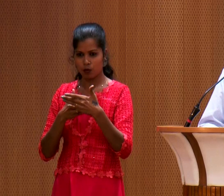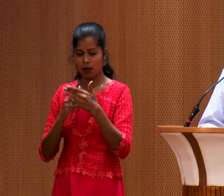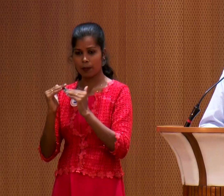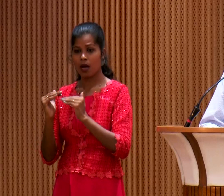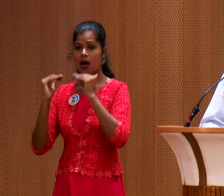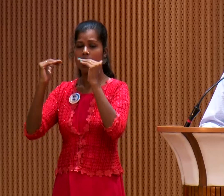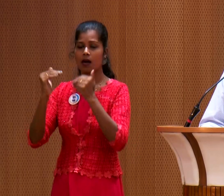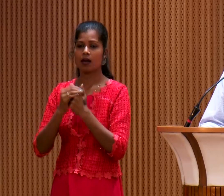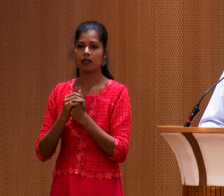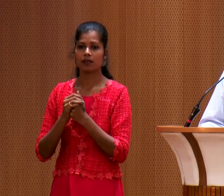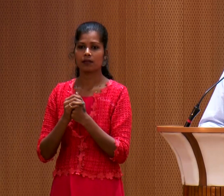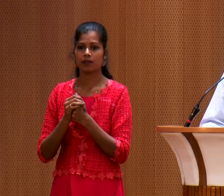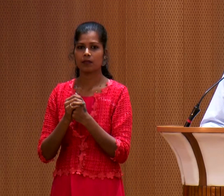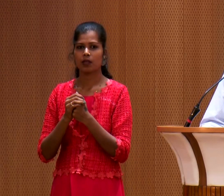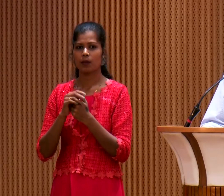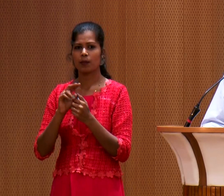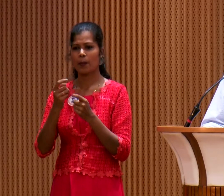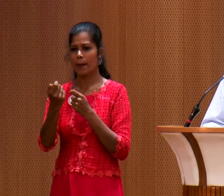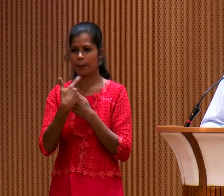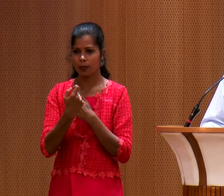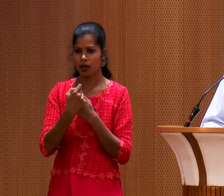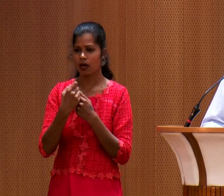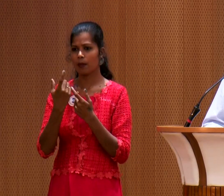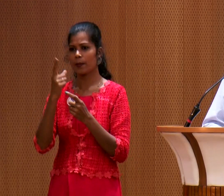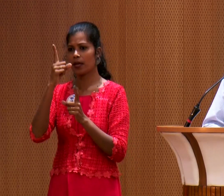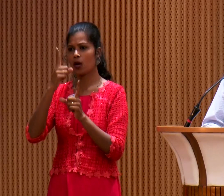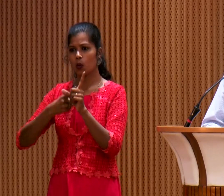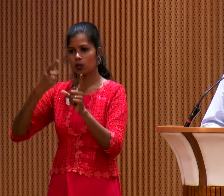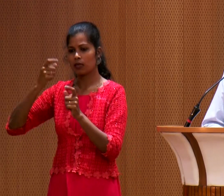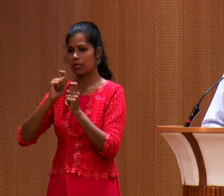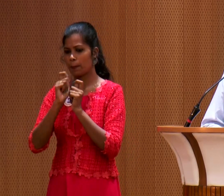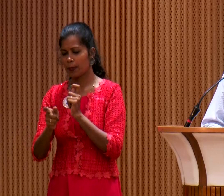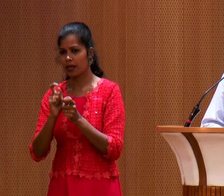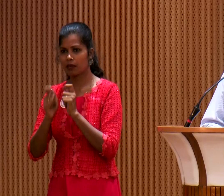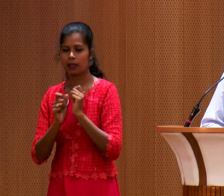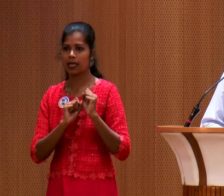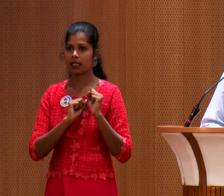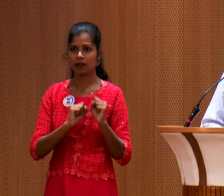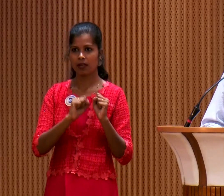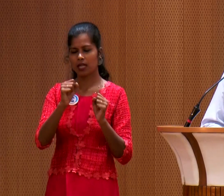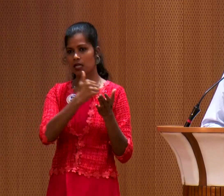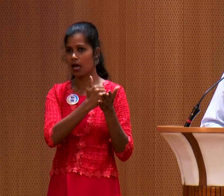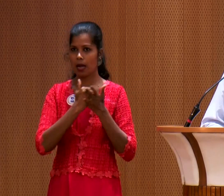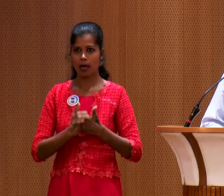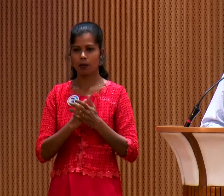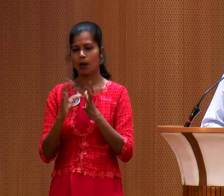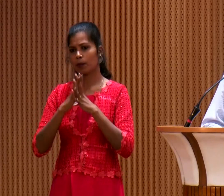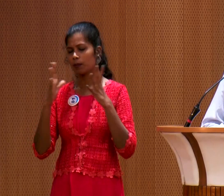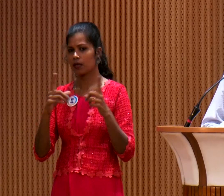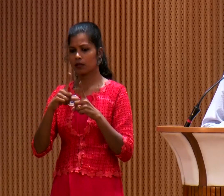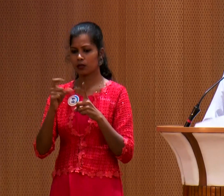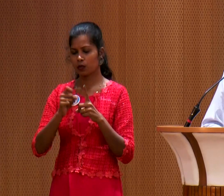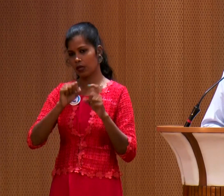high wage and bonus issues. And there's needs a lot more to be done